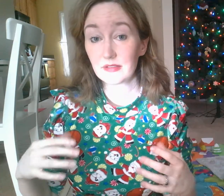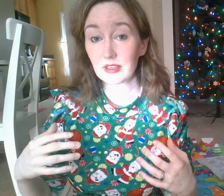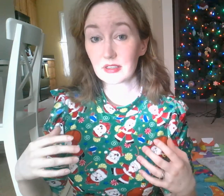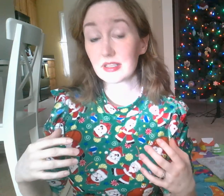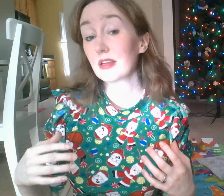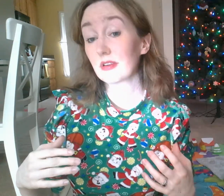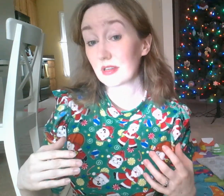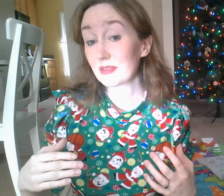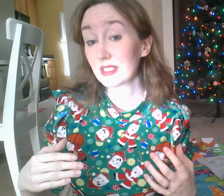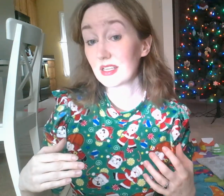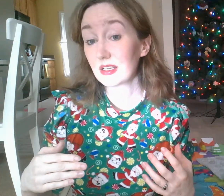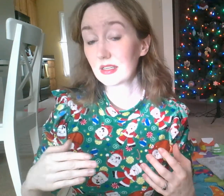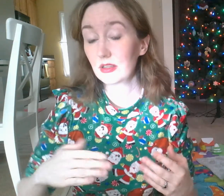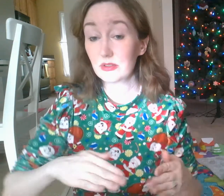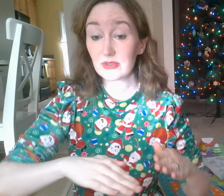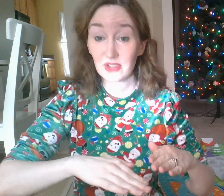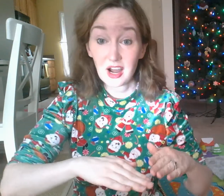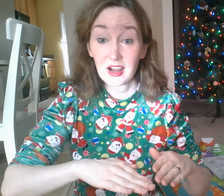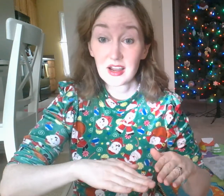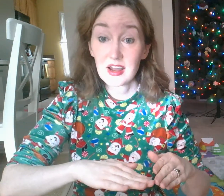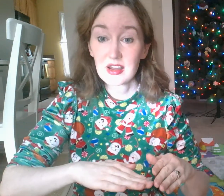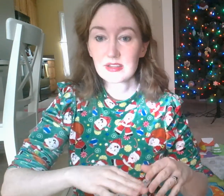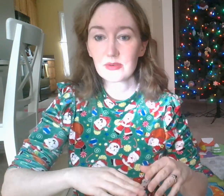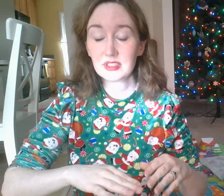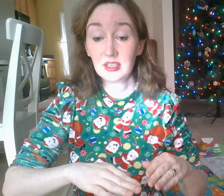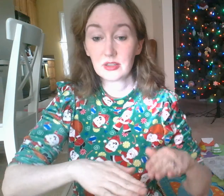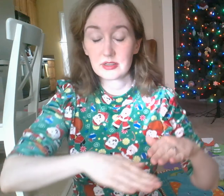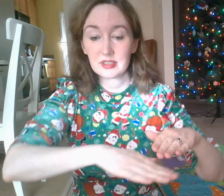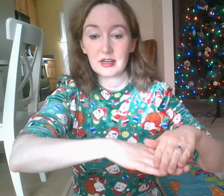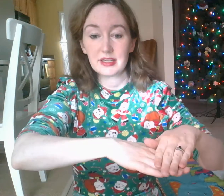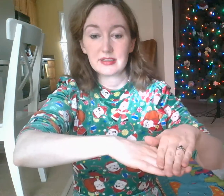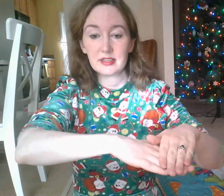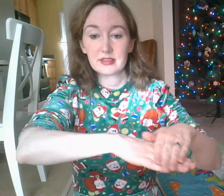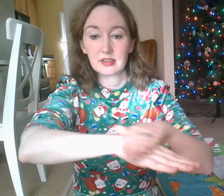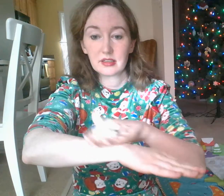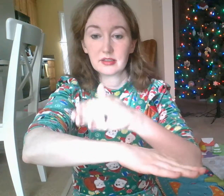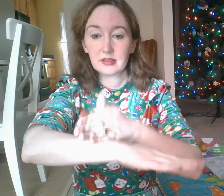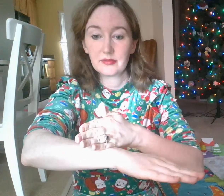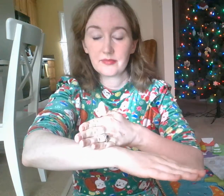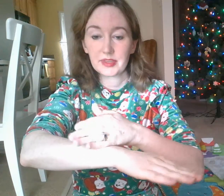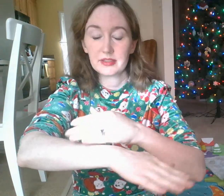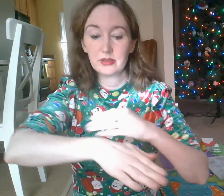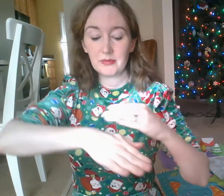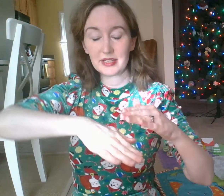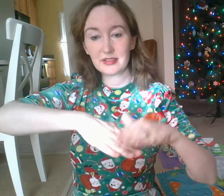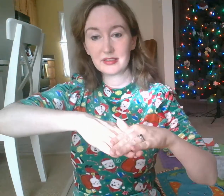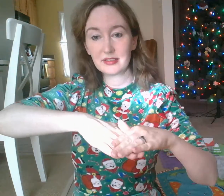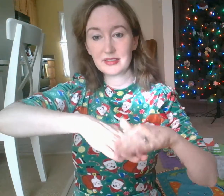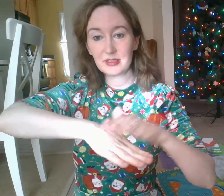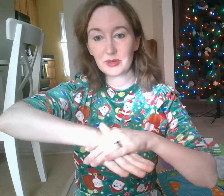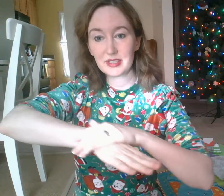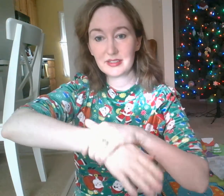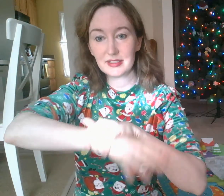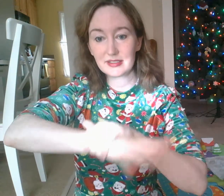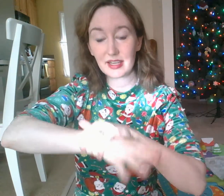specific sign for Christmas stocking. You do sock. So singular sock is this. So you imagine this hand